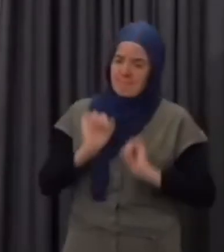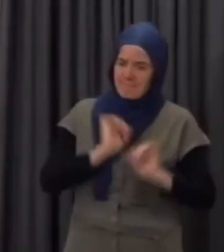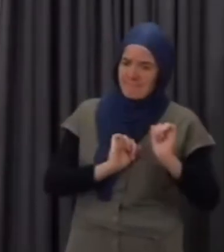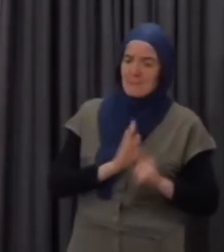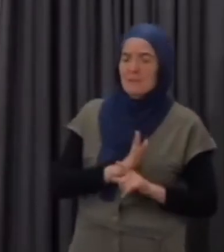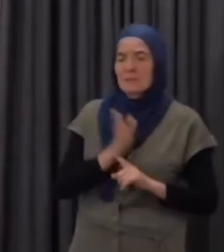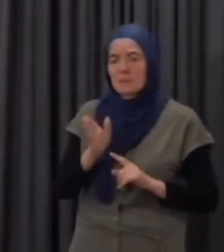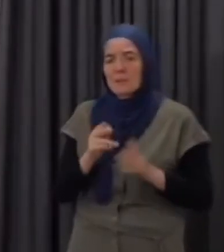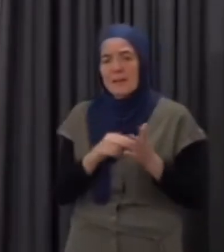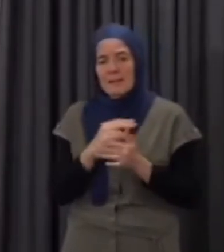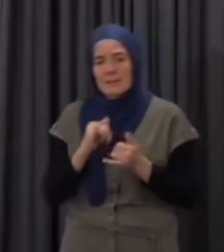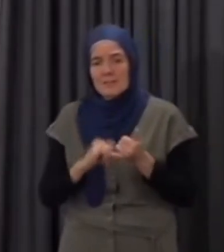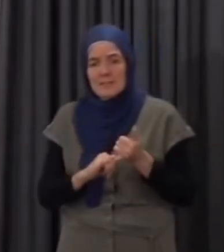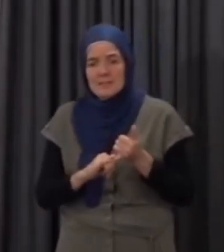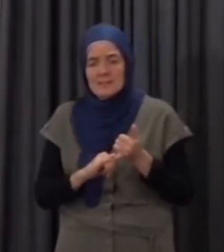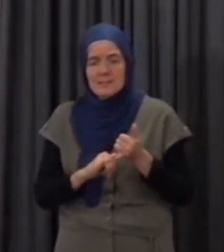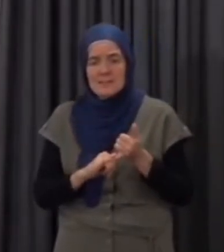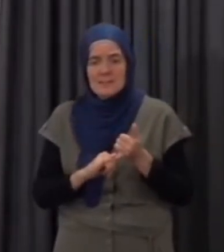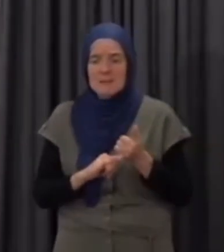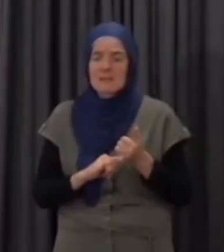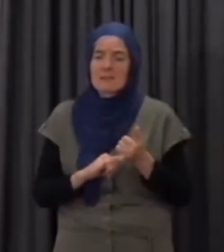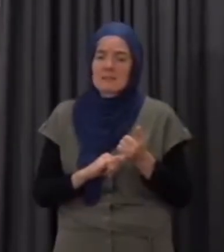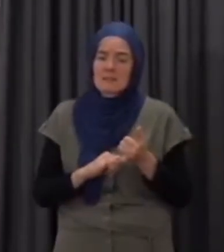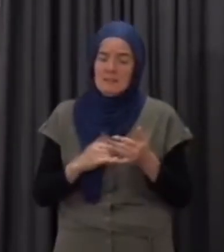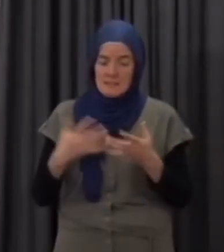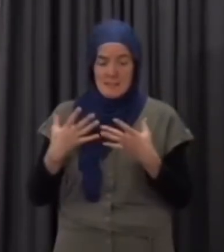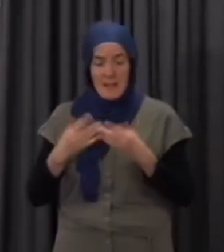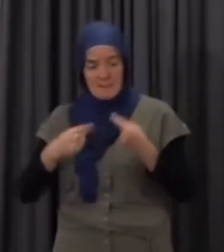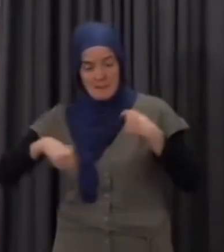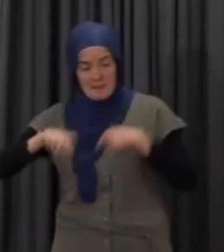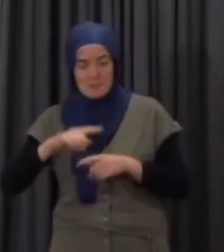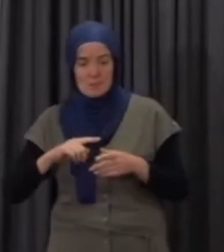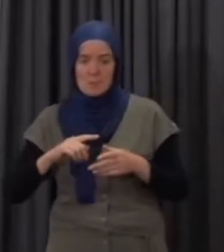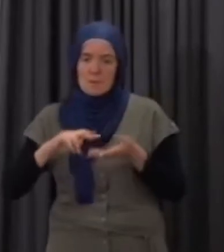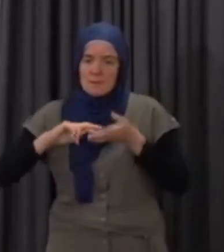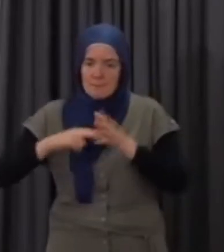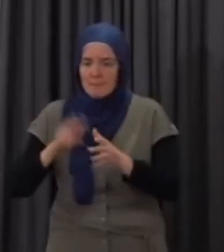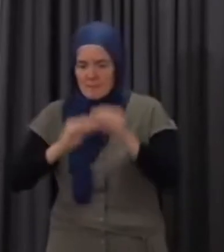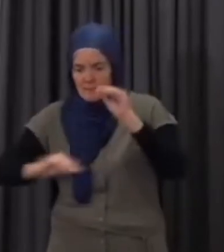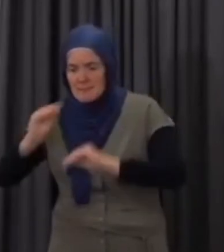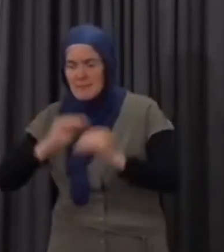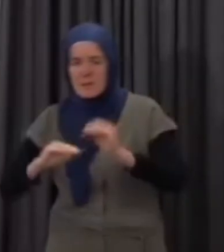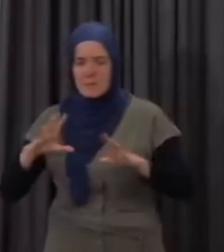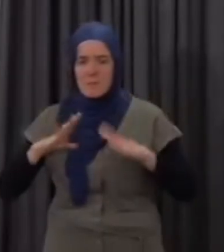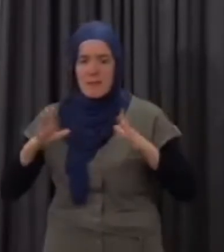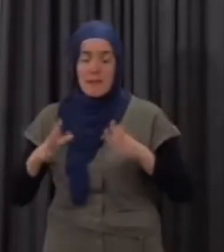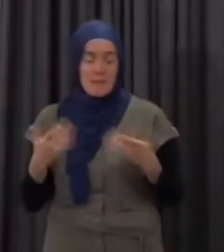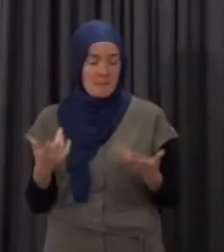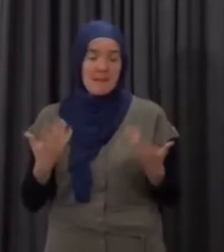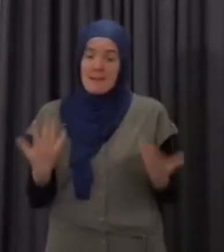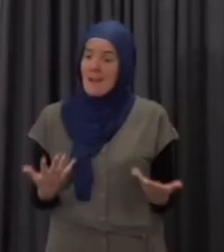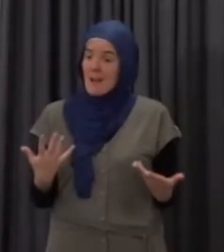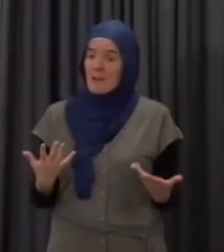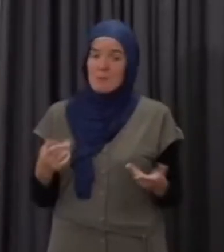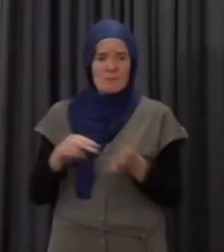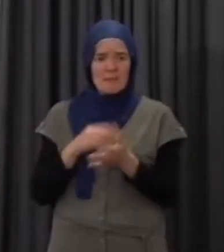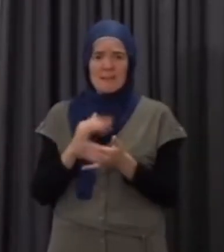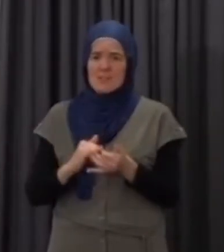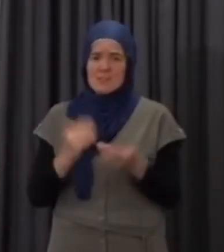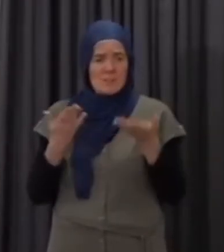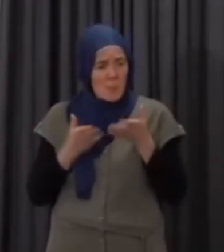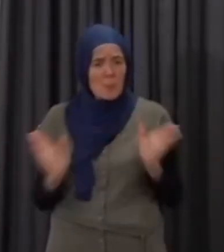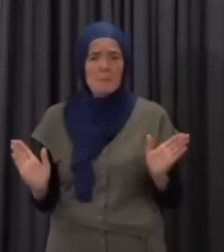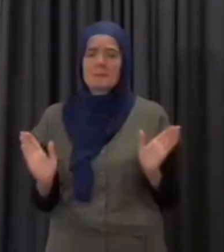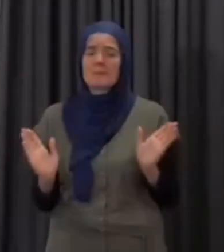to helping with the preparation that we're able to put into the system. But we do want people to know that the NHS is open for business, that we are